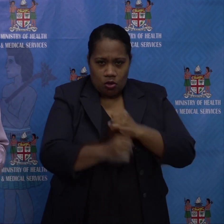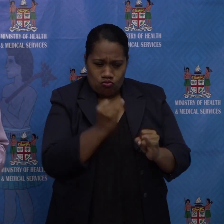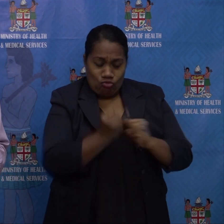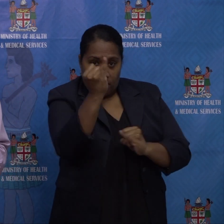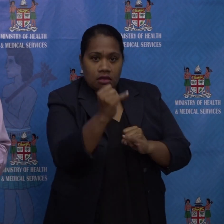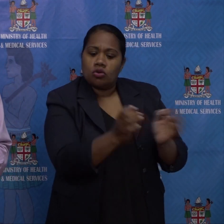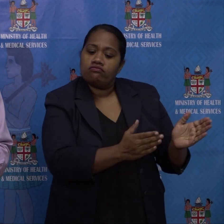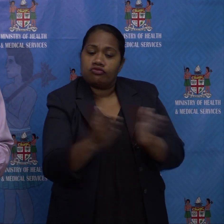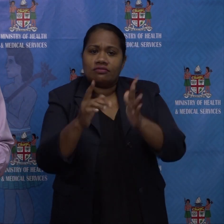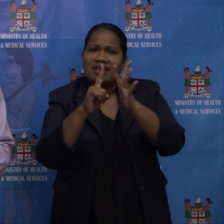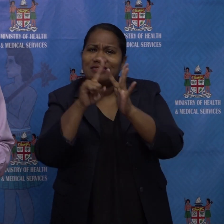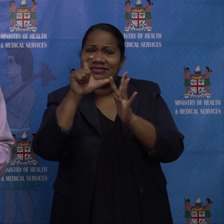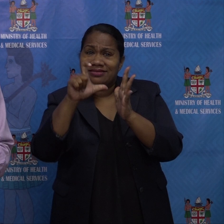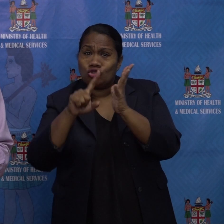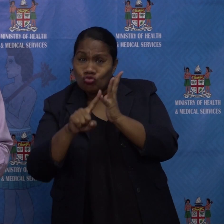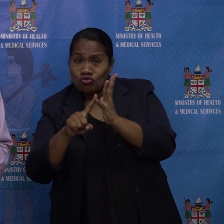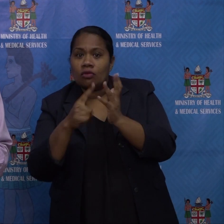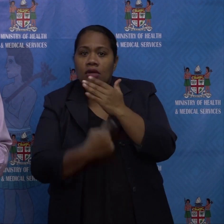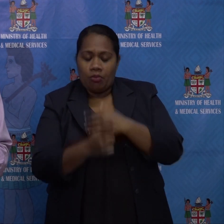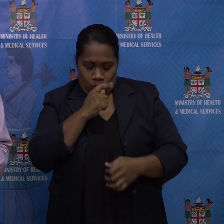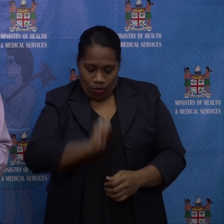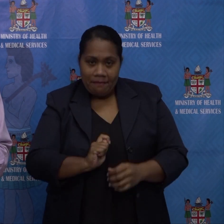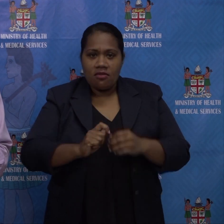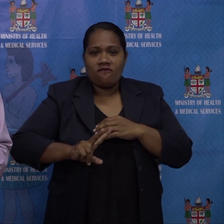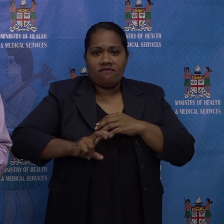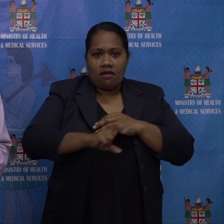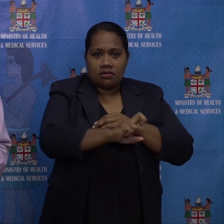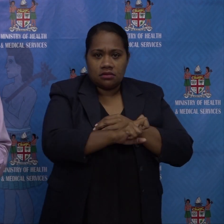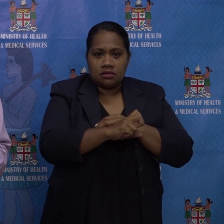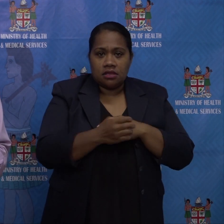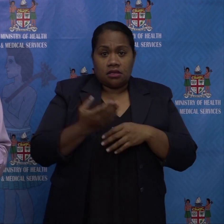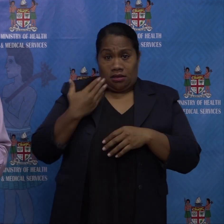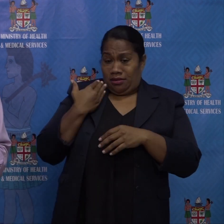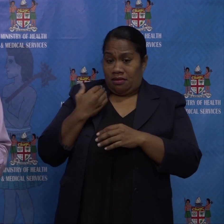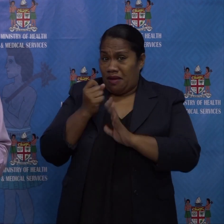the virus. Barely 4 hours ago, he tested positive for COVID-19.